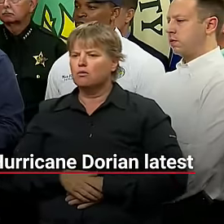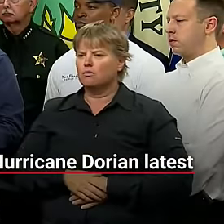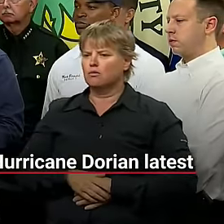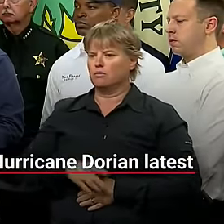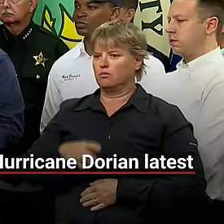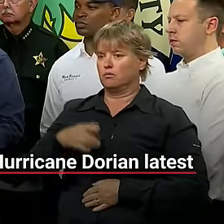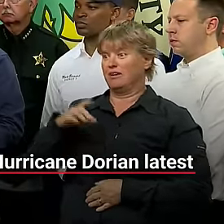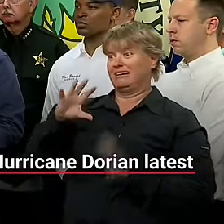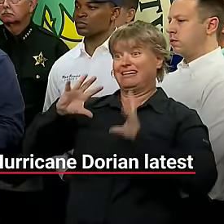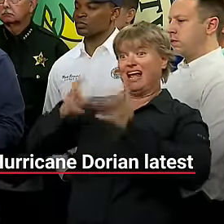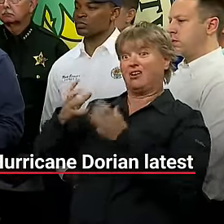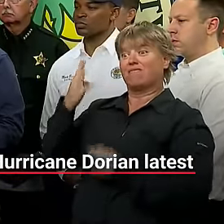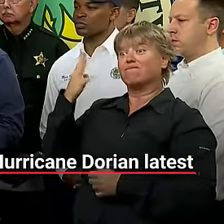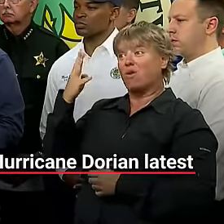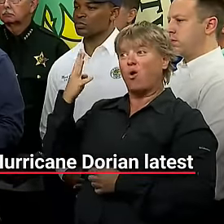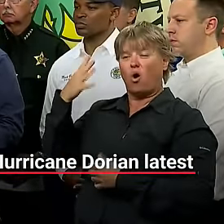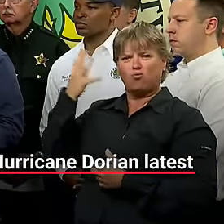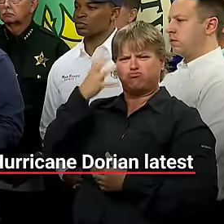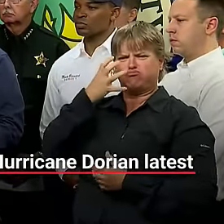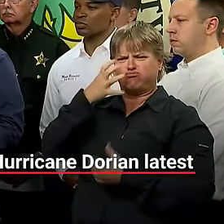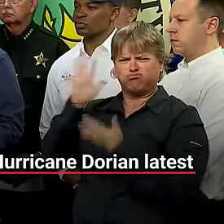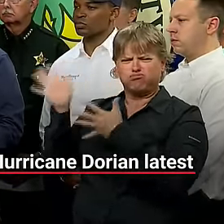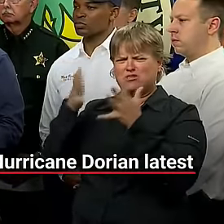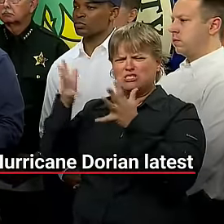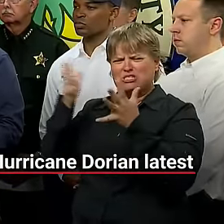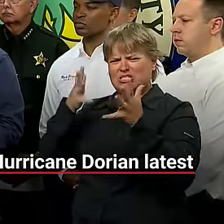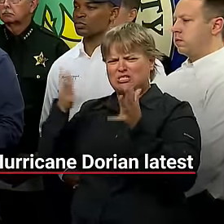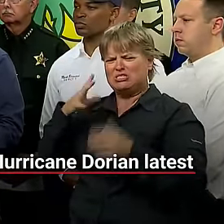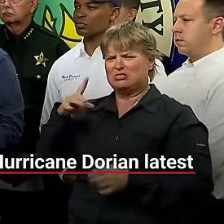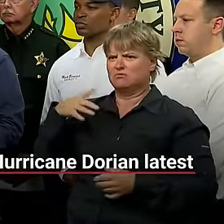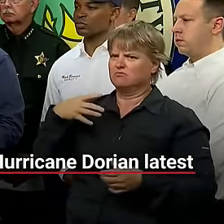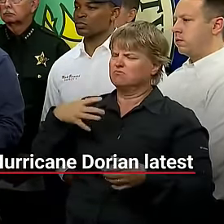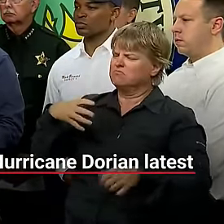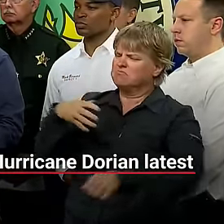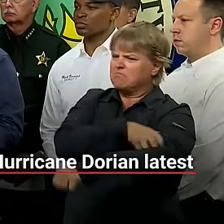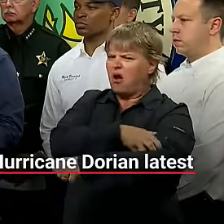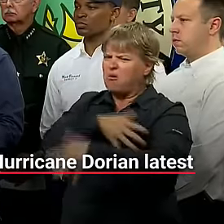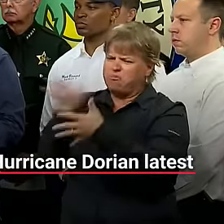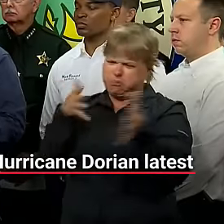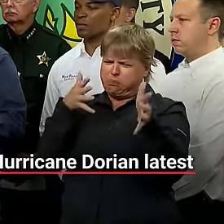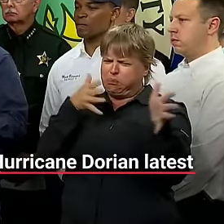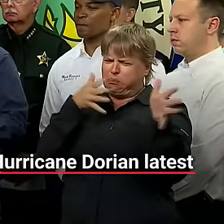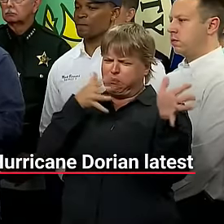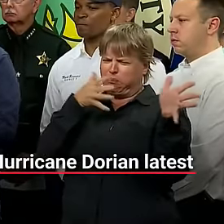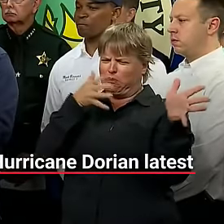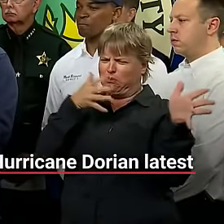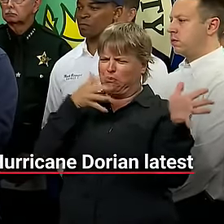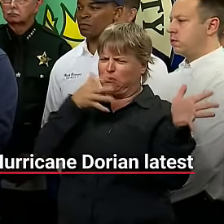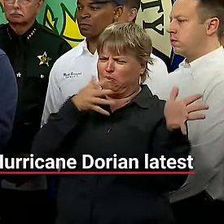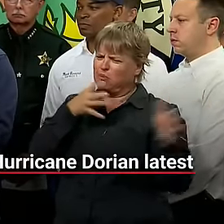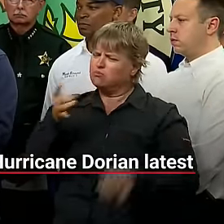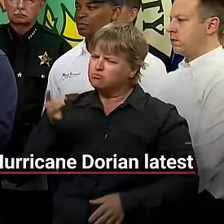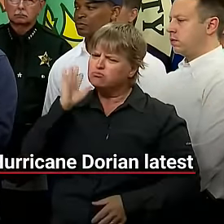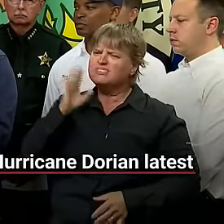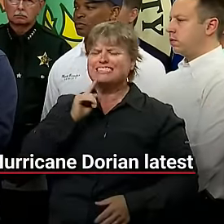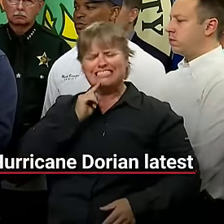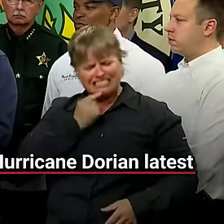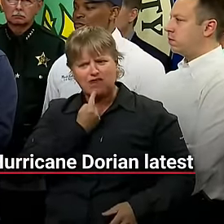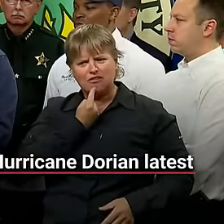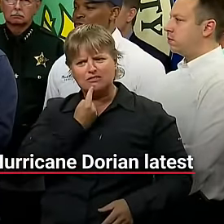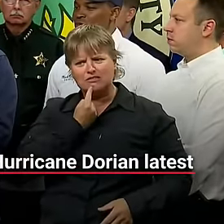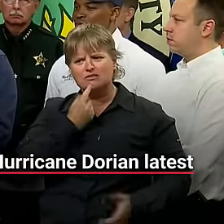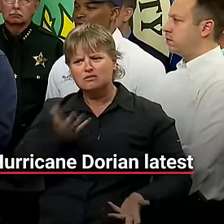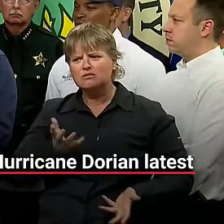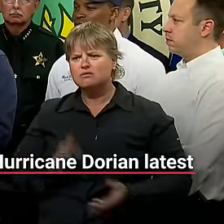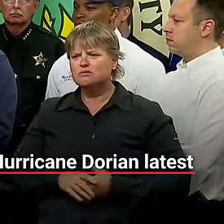significant storm that will lead to really significant storm surge. Obviously has the possibility of